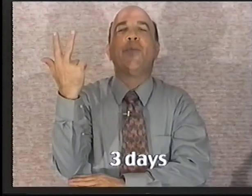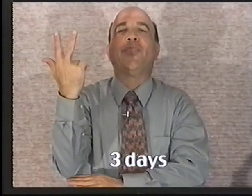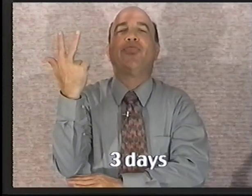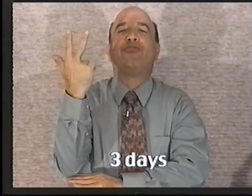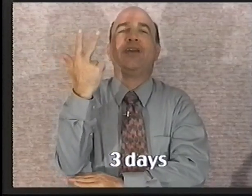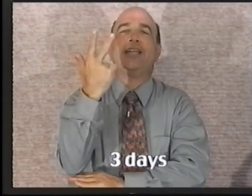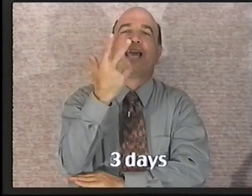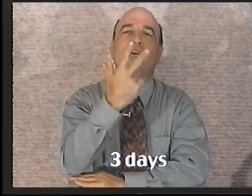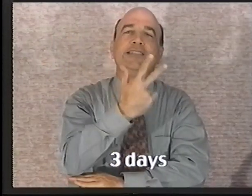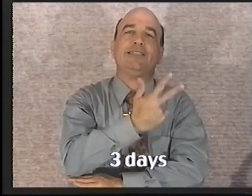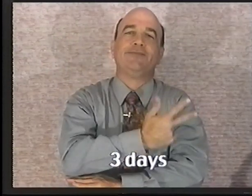3 days,